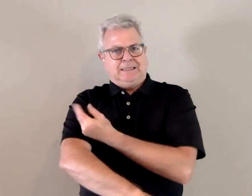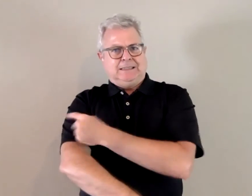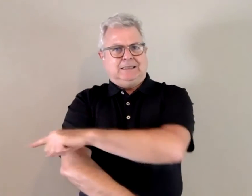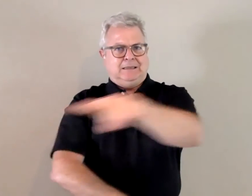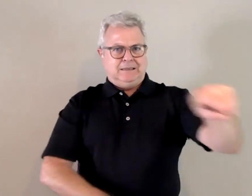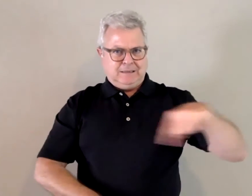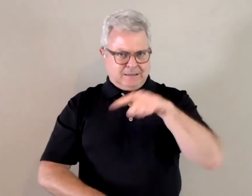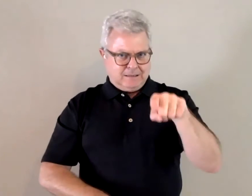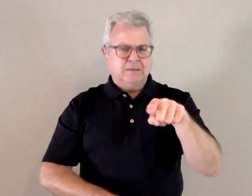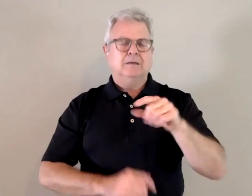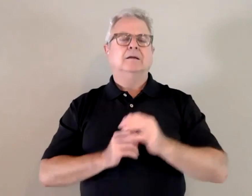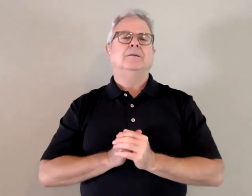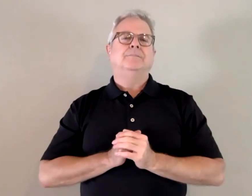getting positive tests for COVID.